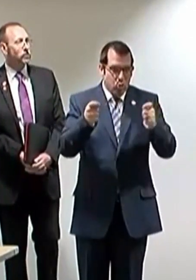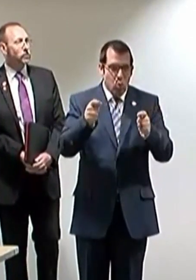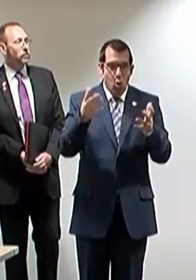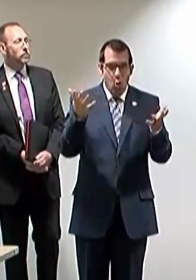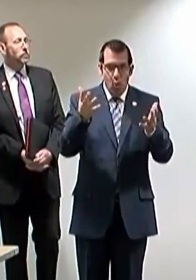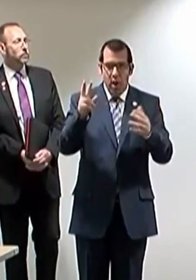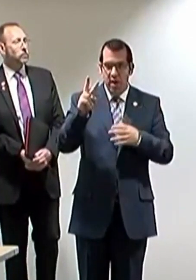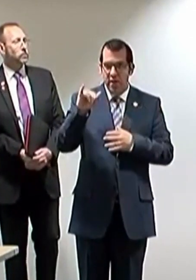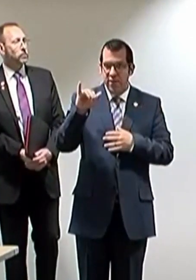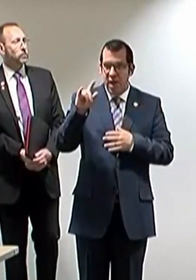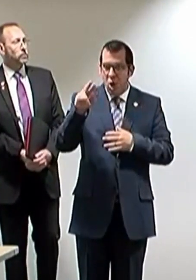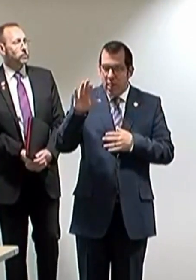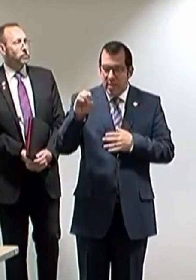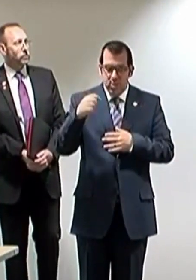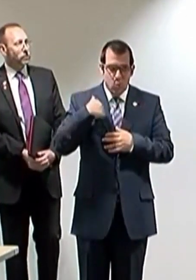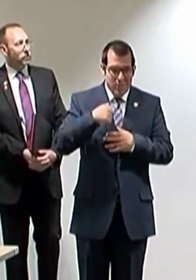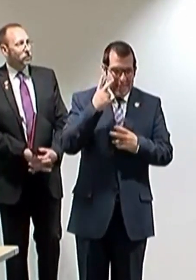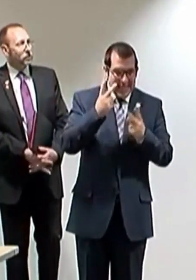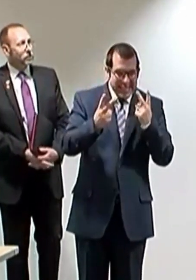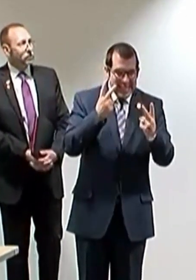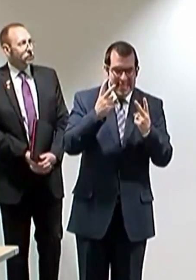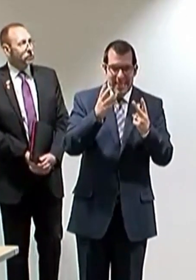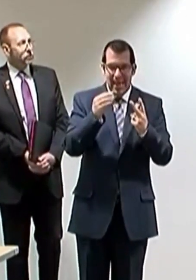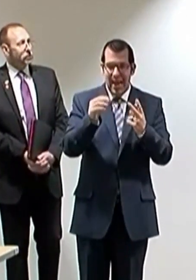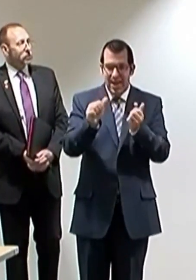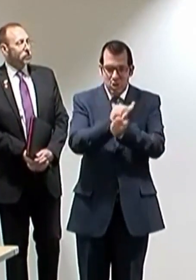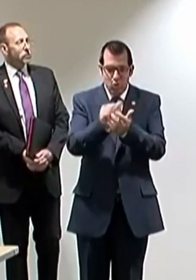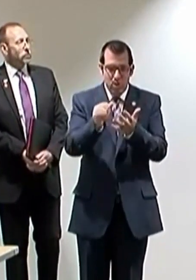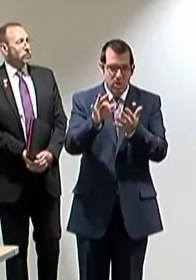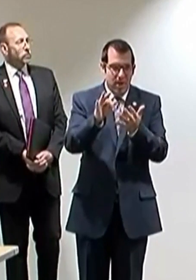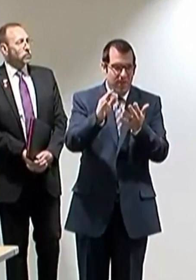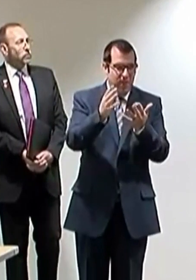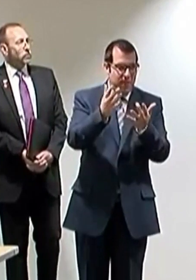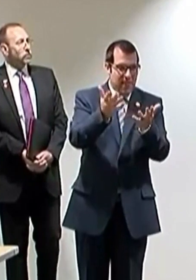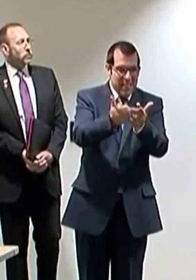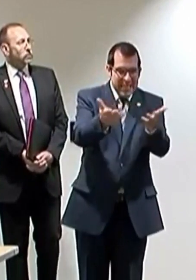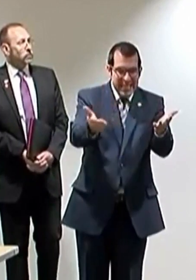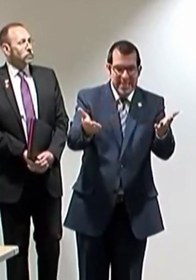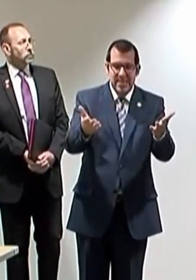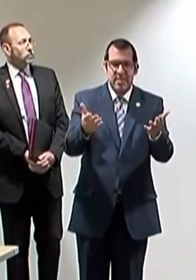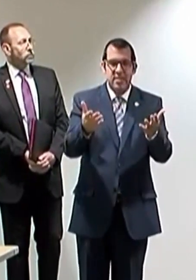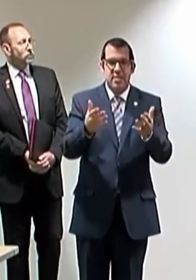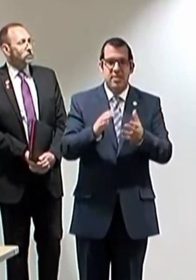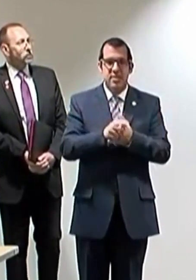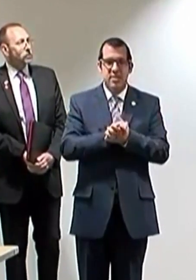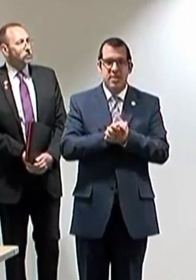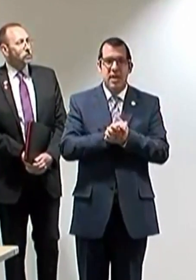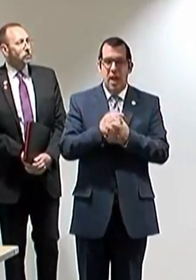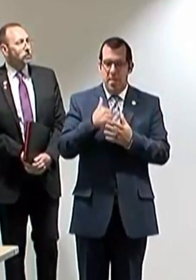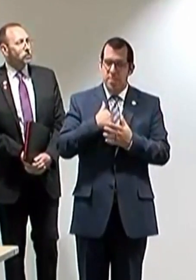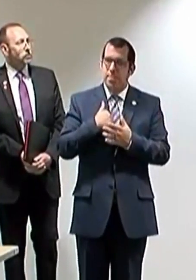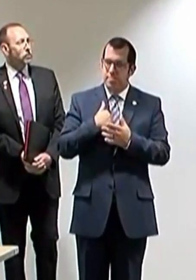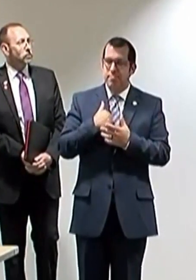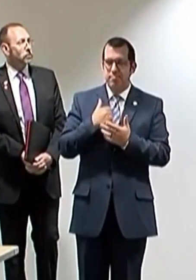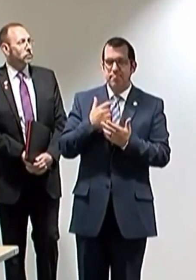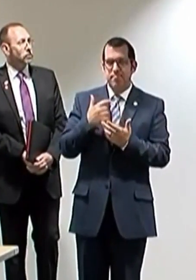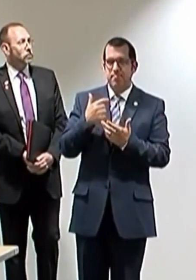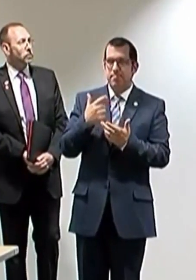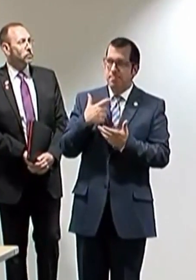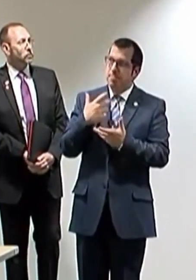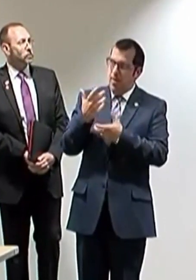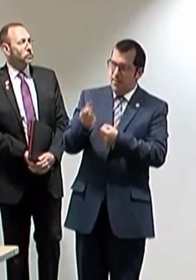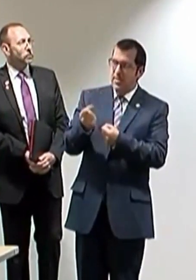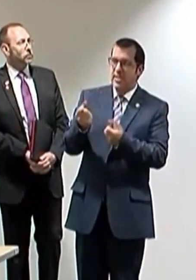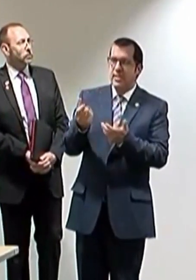see and the destruction of property? I'm confident that we are